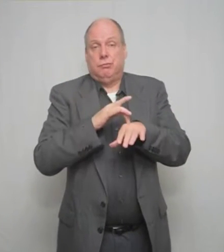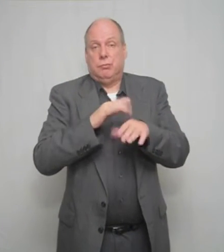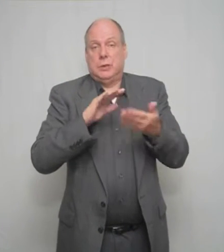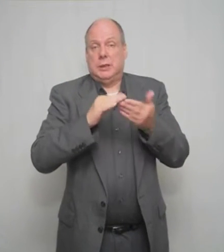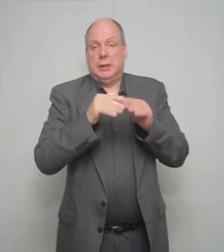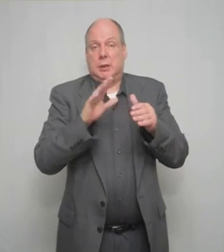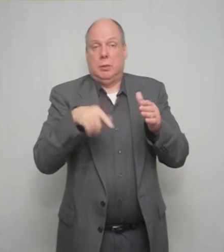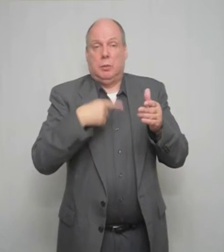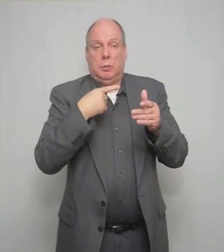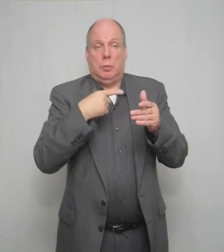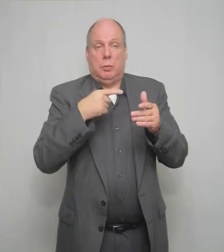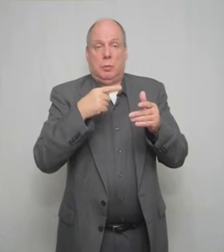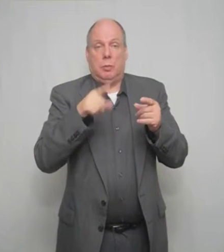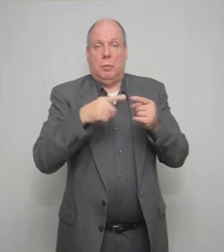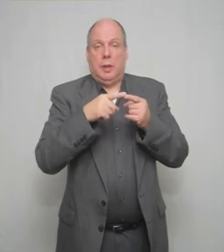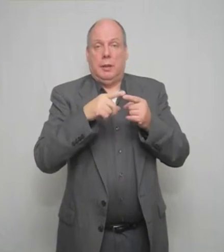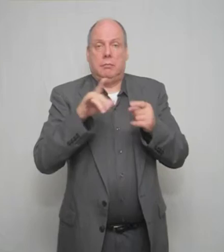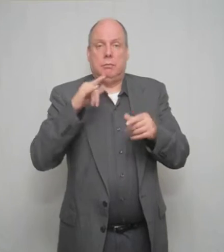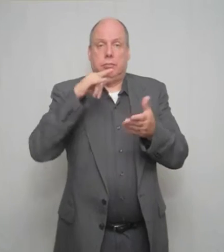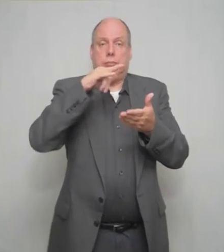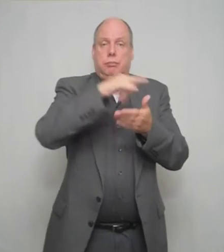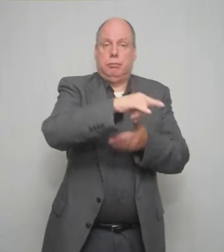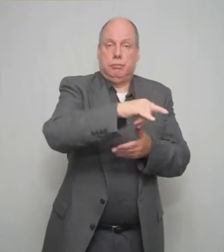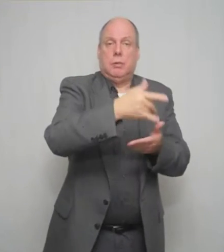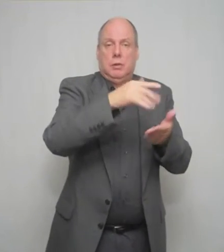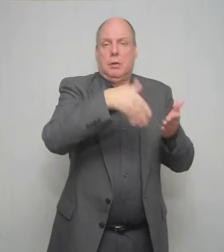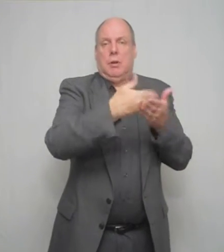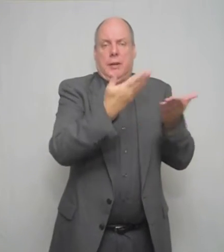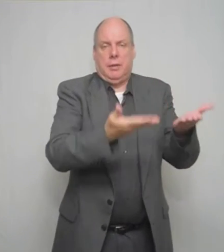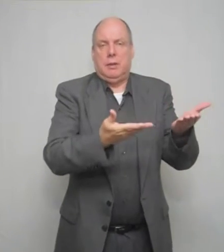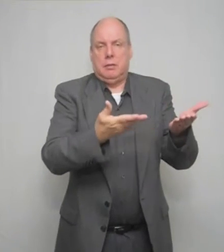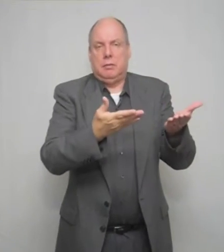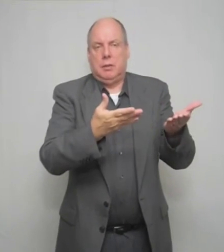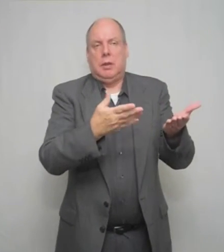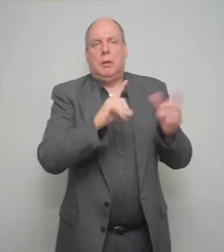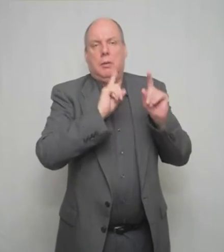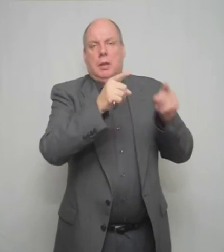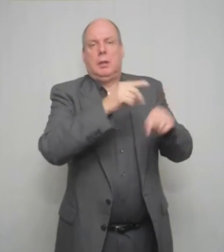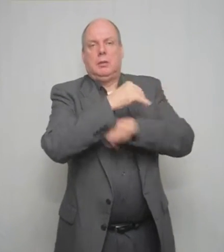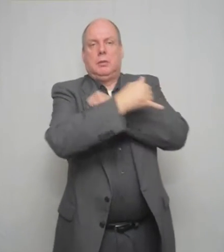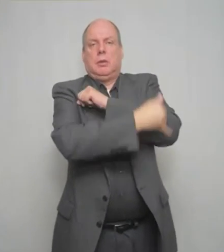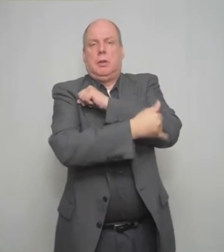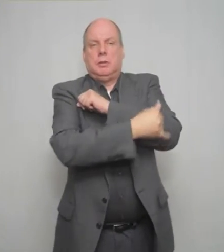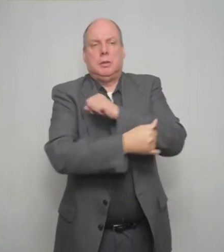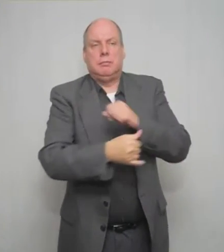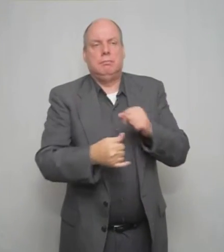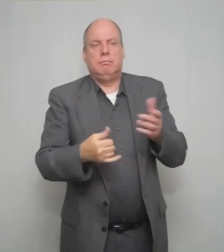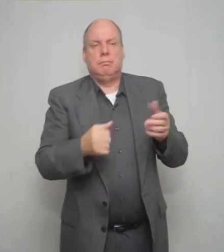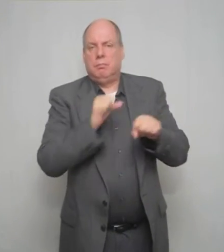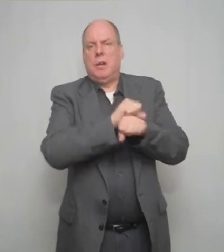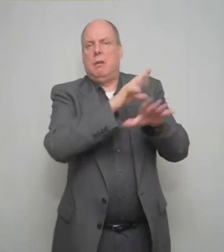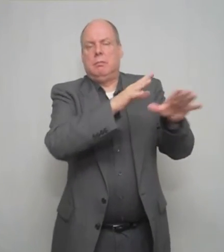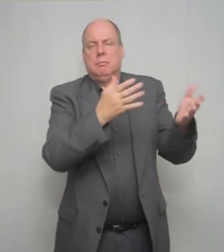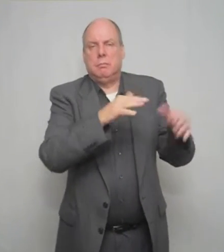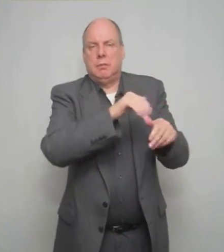I had only gone to the airport in Managua when I arrived. And then I would travel to the country